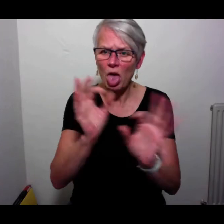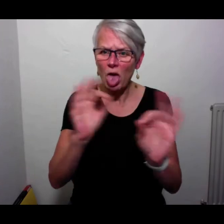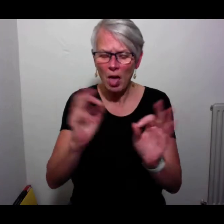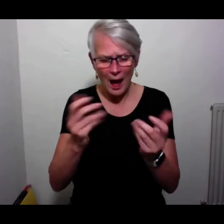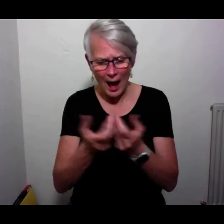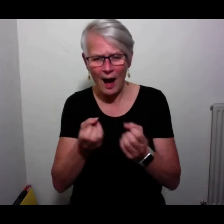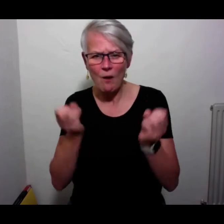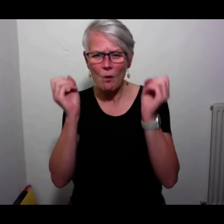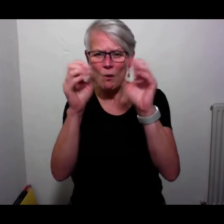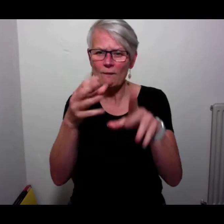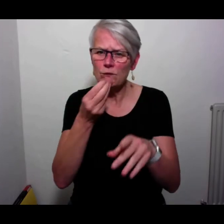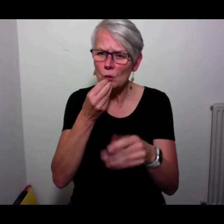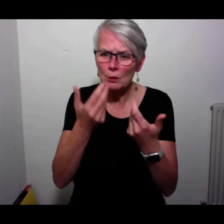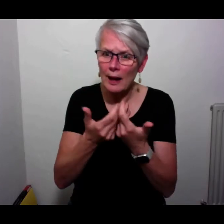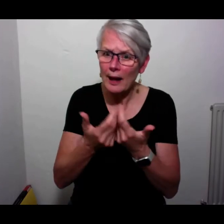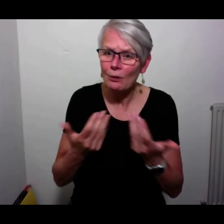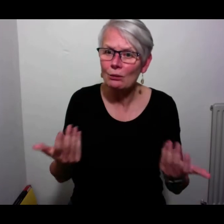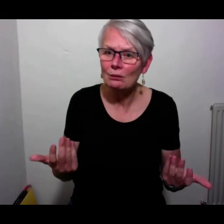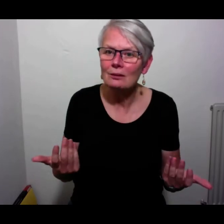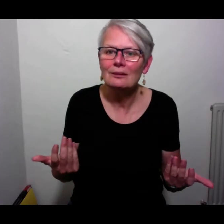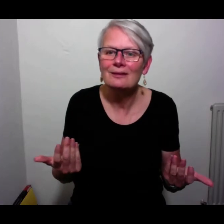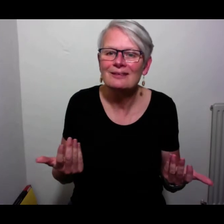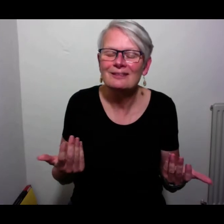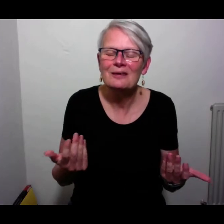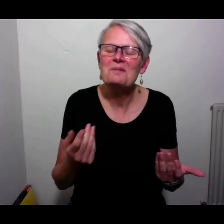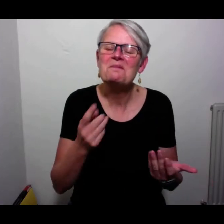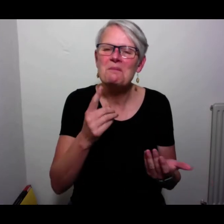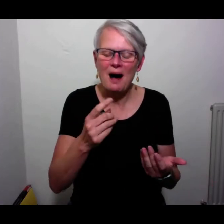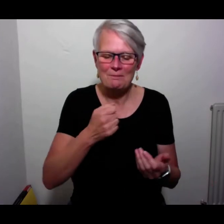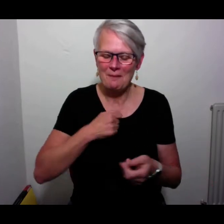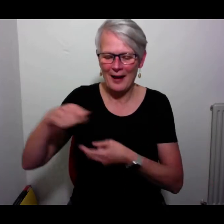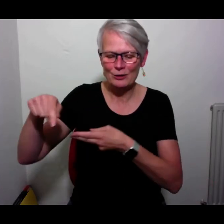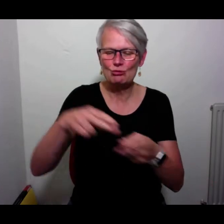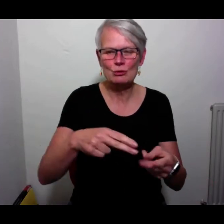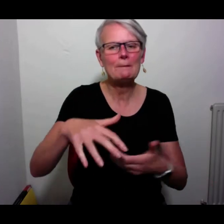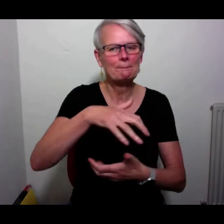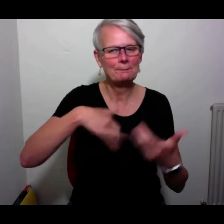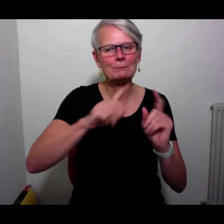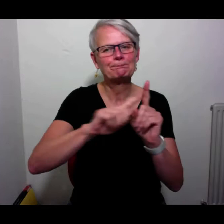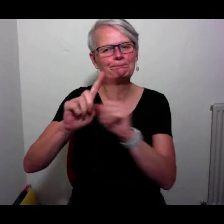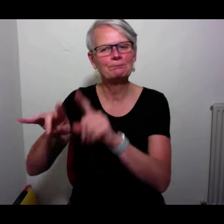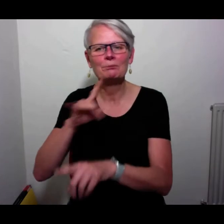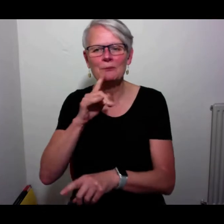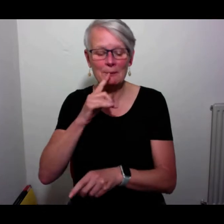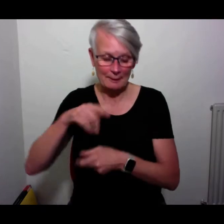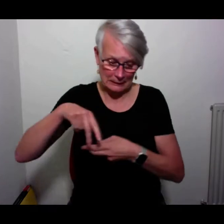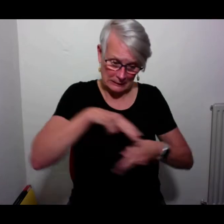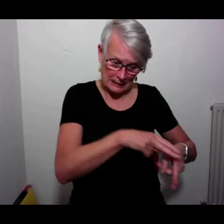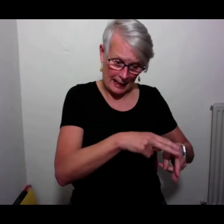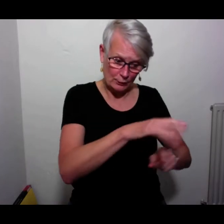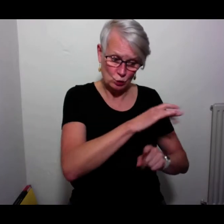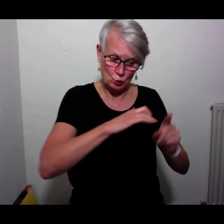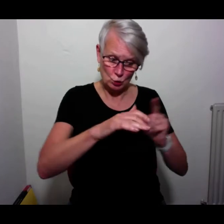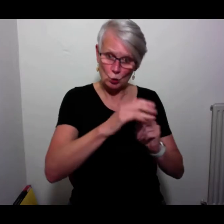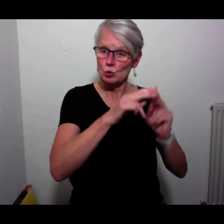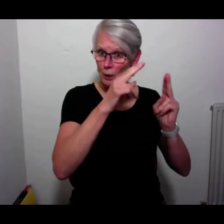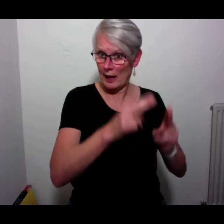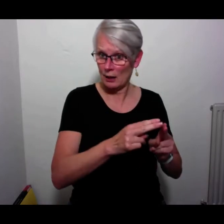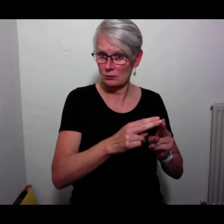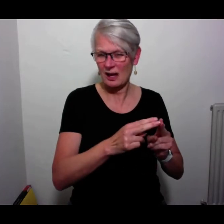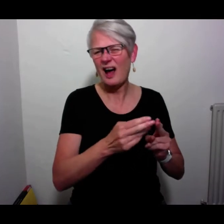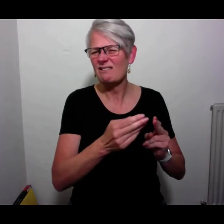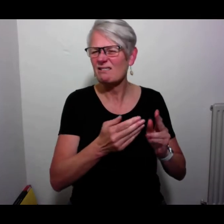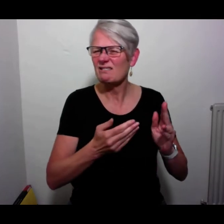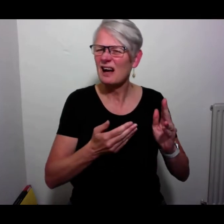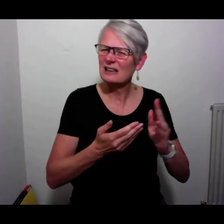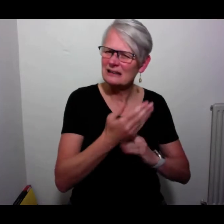restocking them. Mind you, it is pretty mixed round here. I mean, on this side it's social housing,